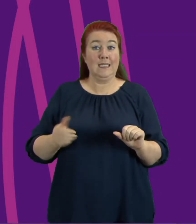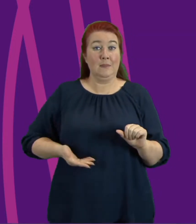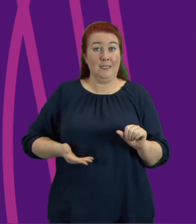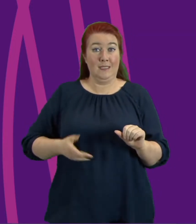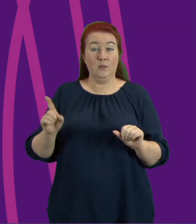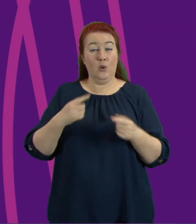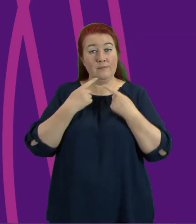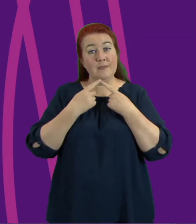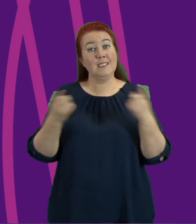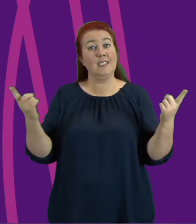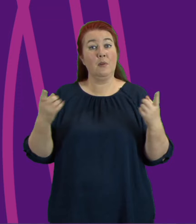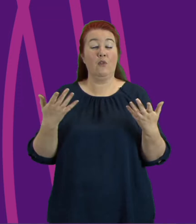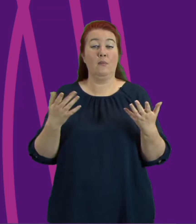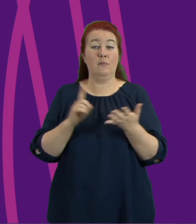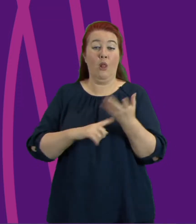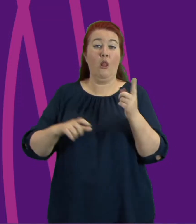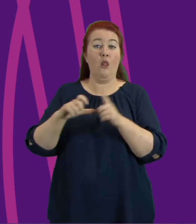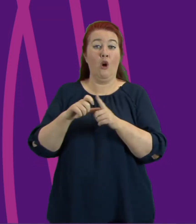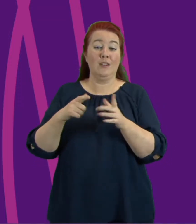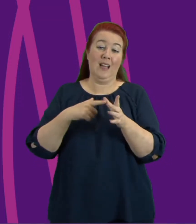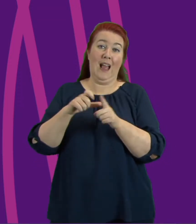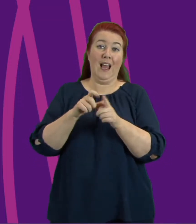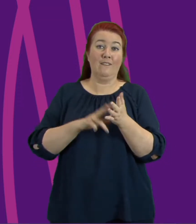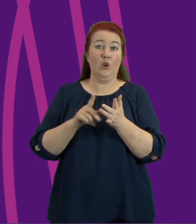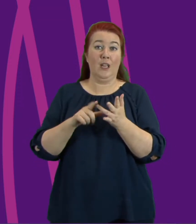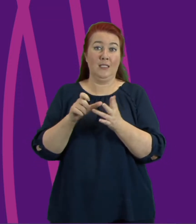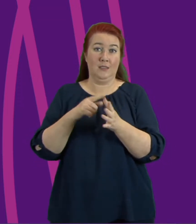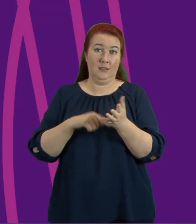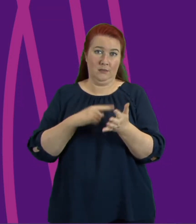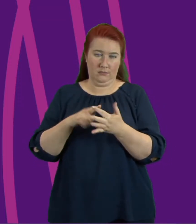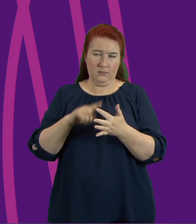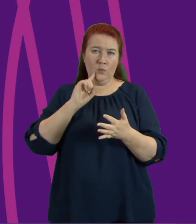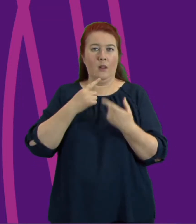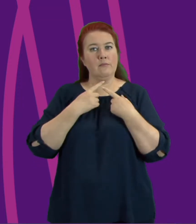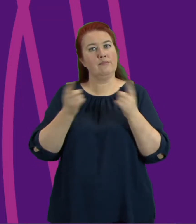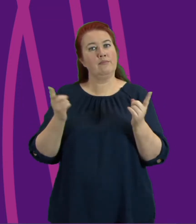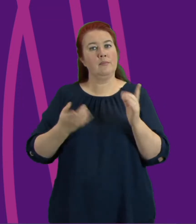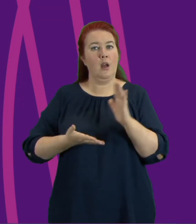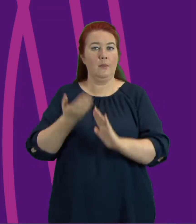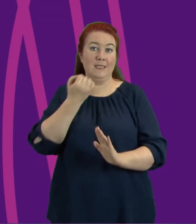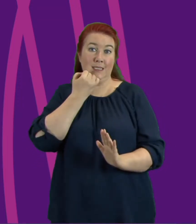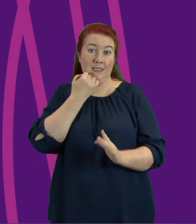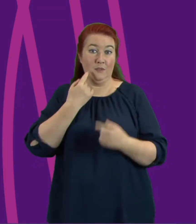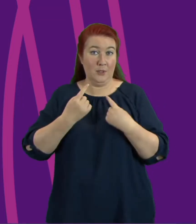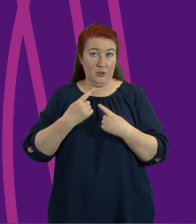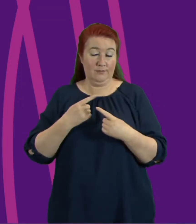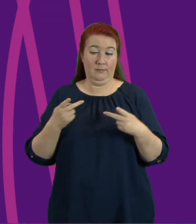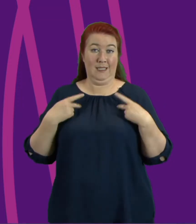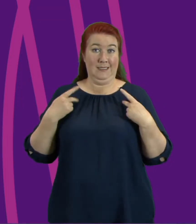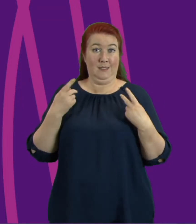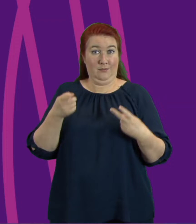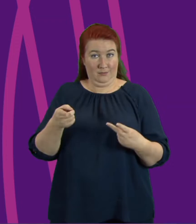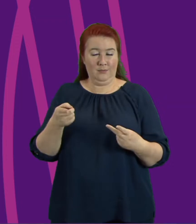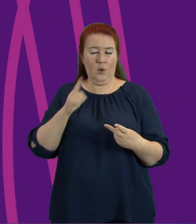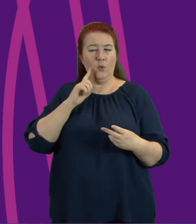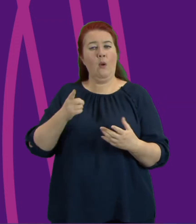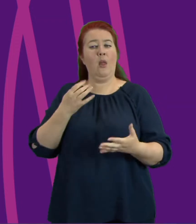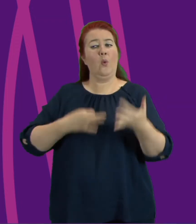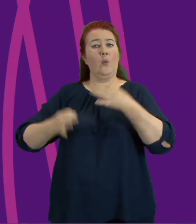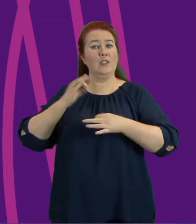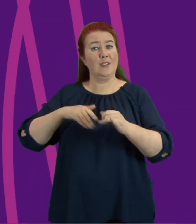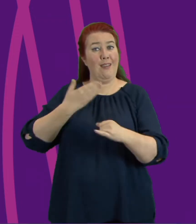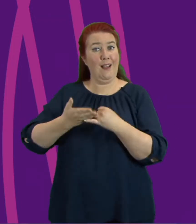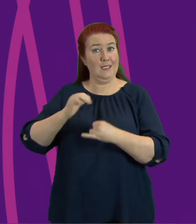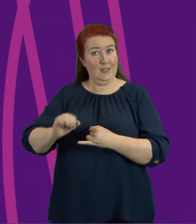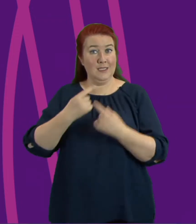Lord Advocate, James Wolfe, on COVID-19 update by the Lord Advocate. The Lord Advocate will take questions at the end of his statement, so there